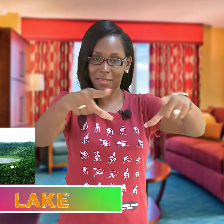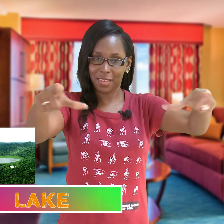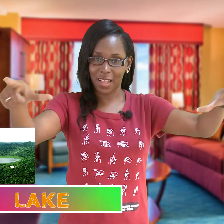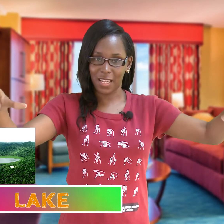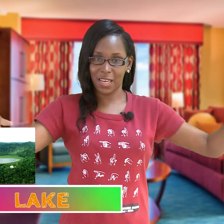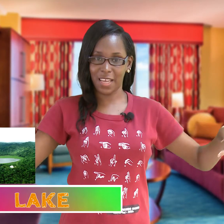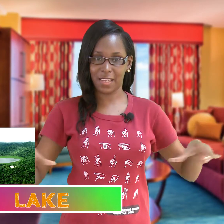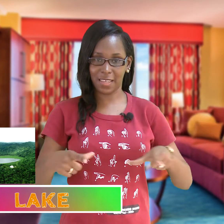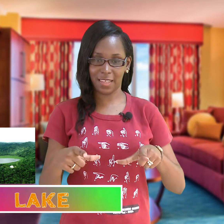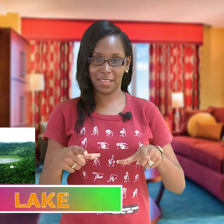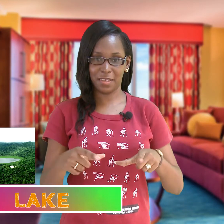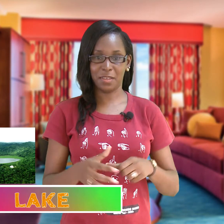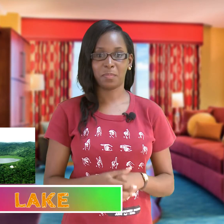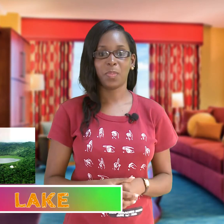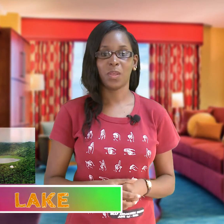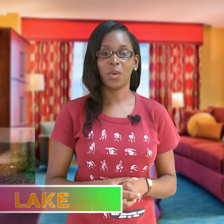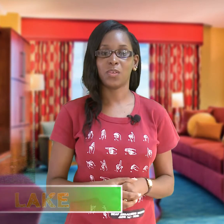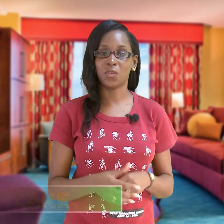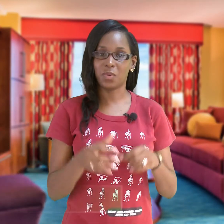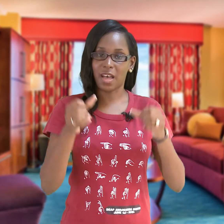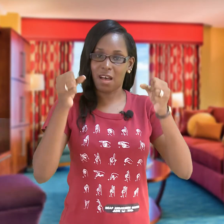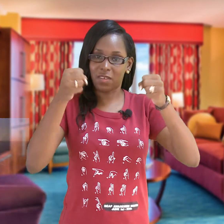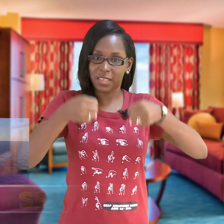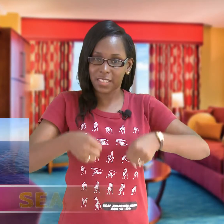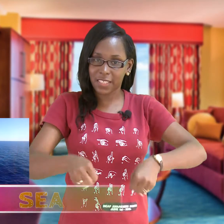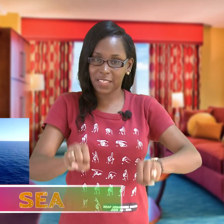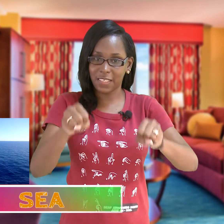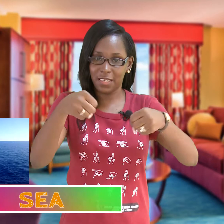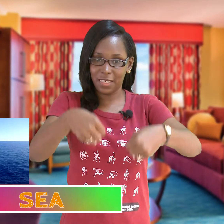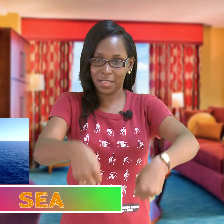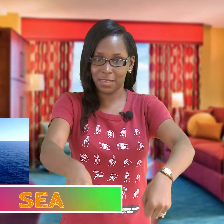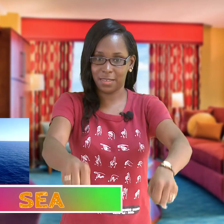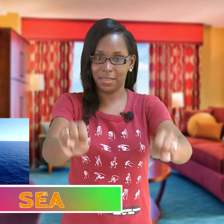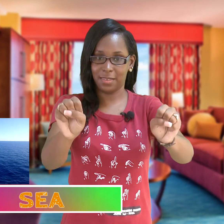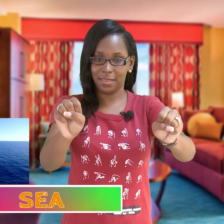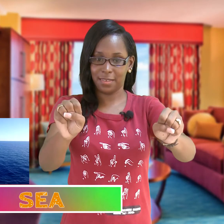right? Lake. So we have sea,